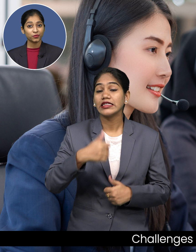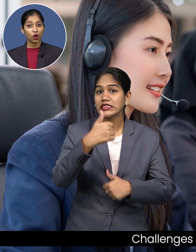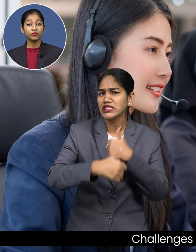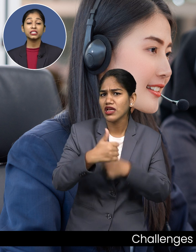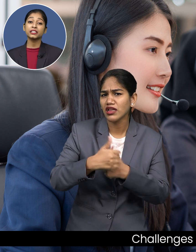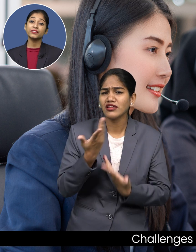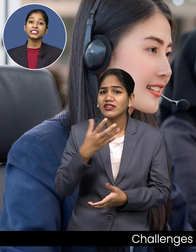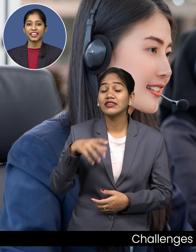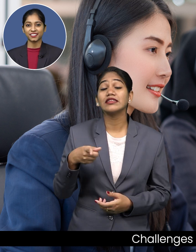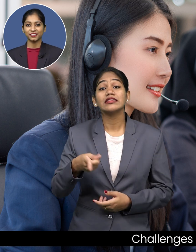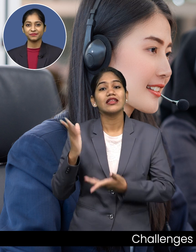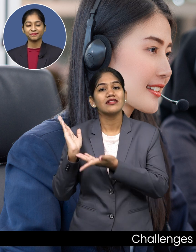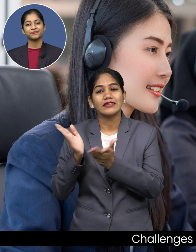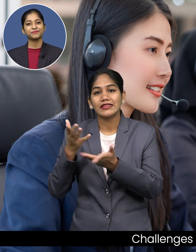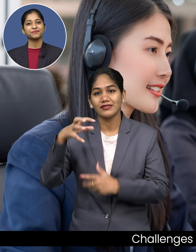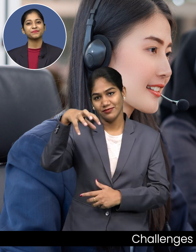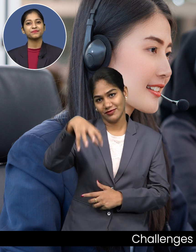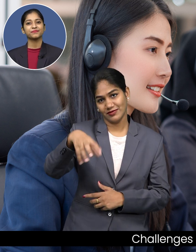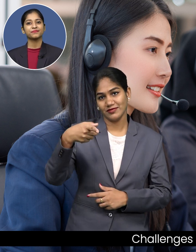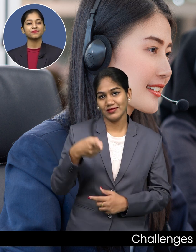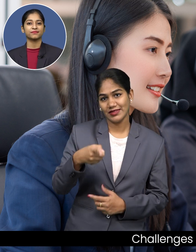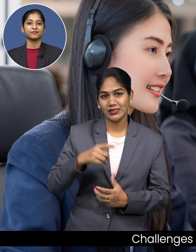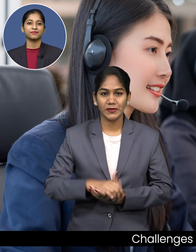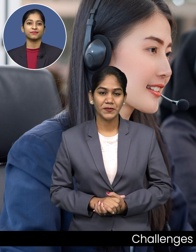Challenges of the service sector.